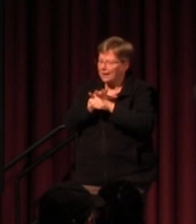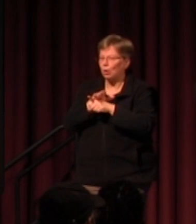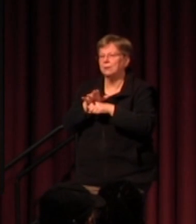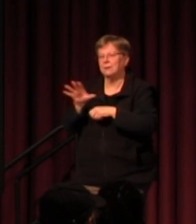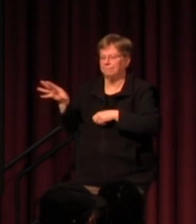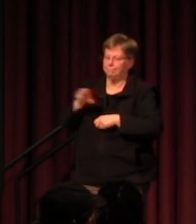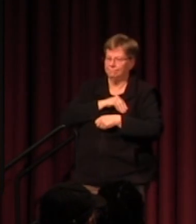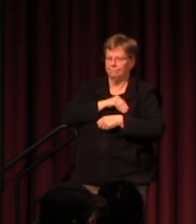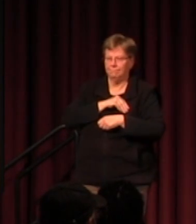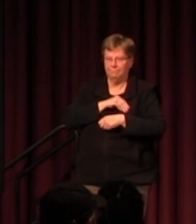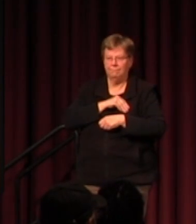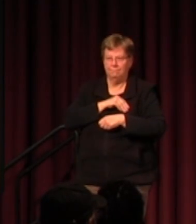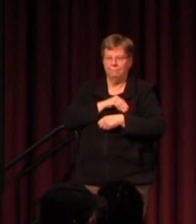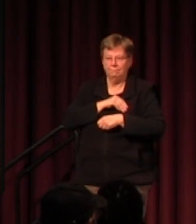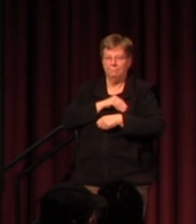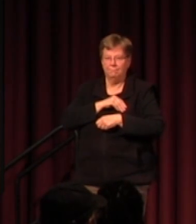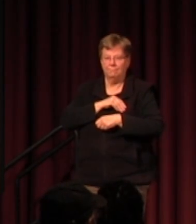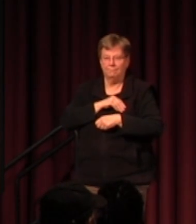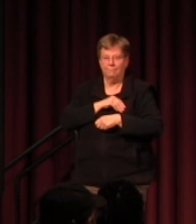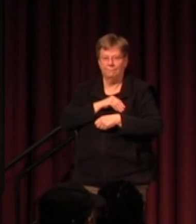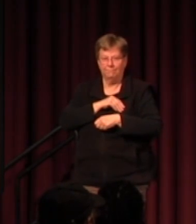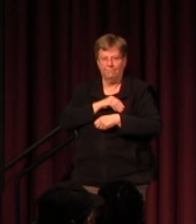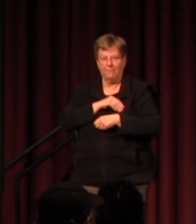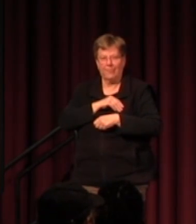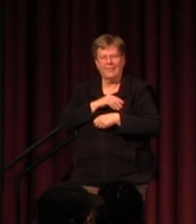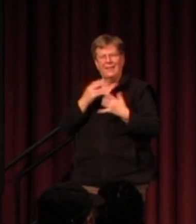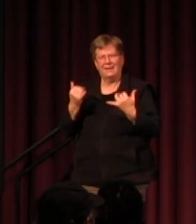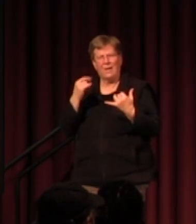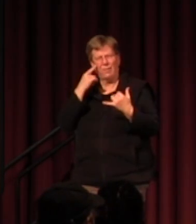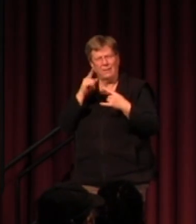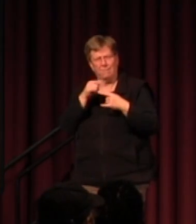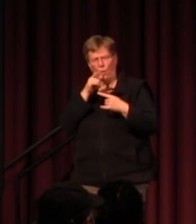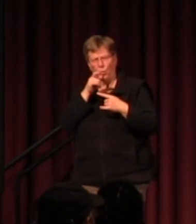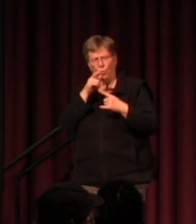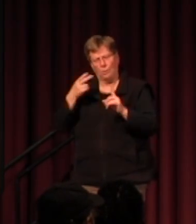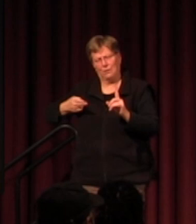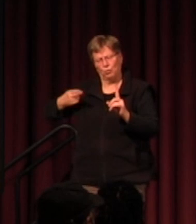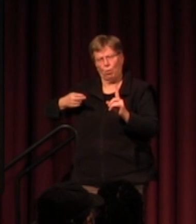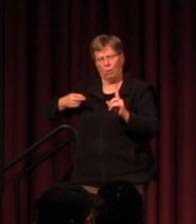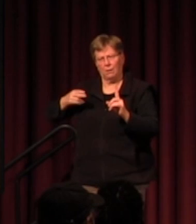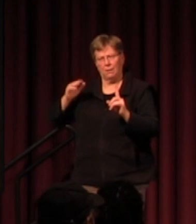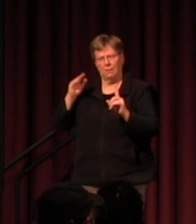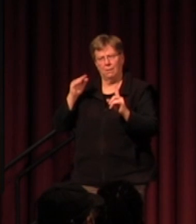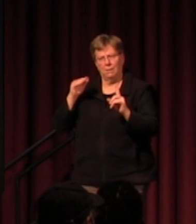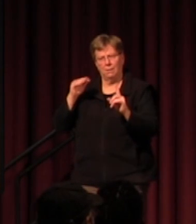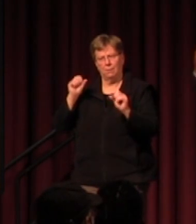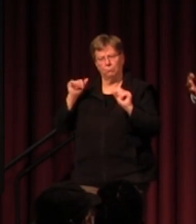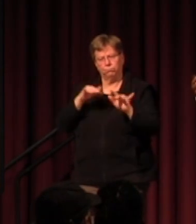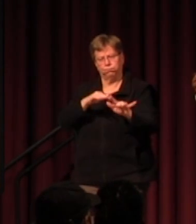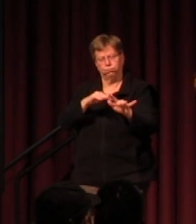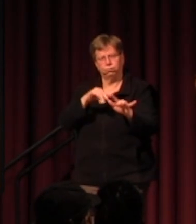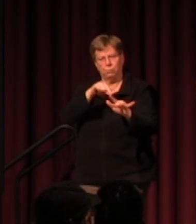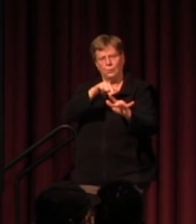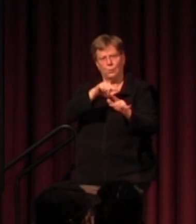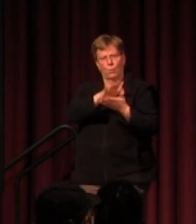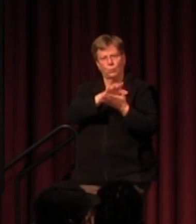Given the history of who attended those schools, the people who are being guaranteed